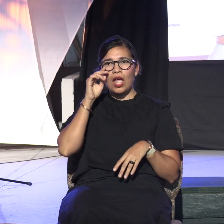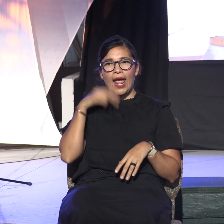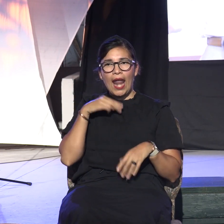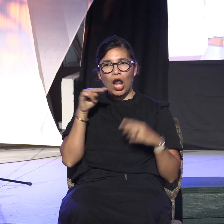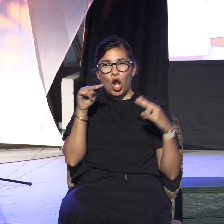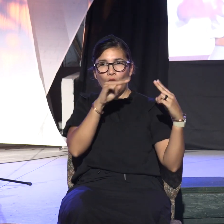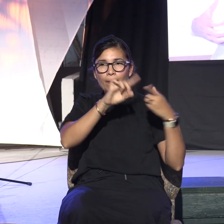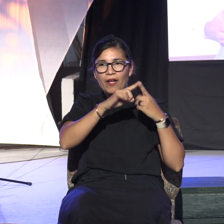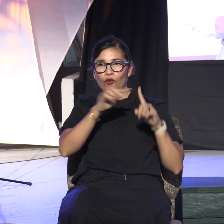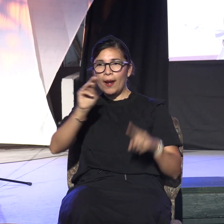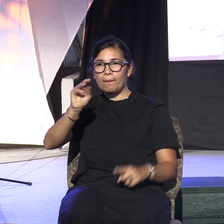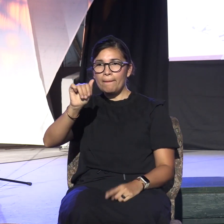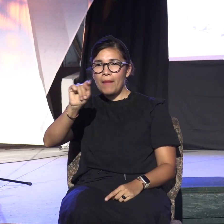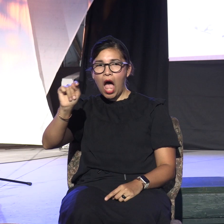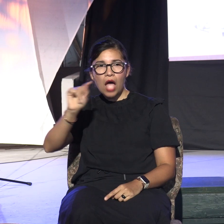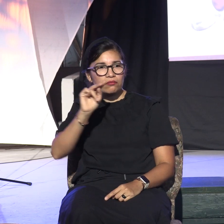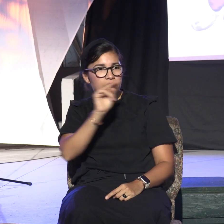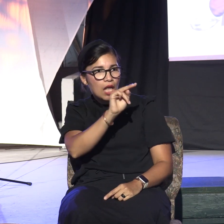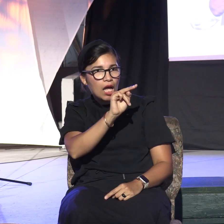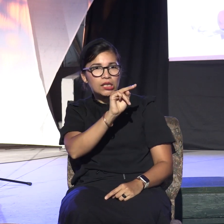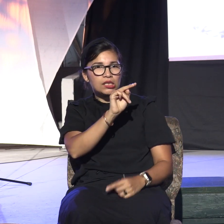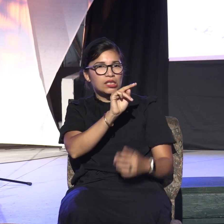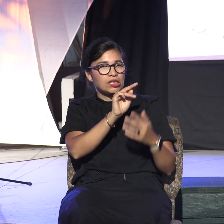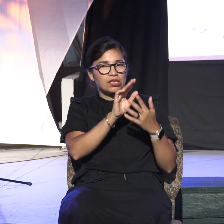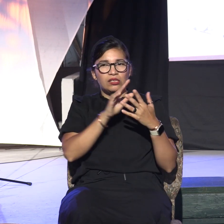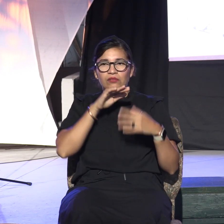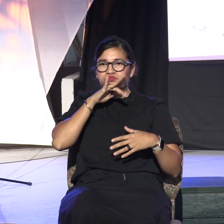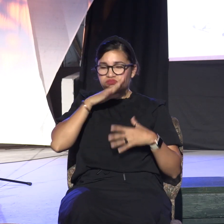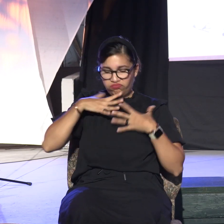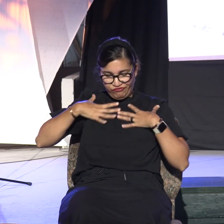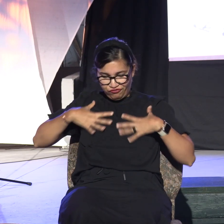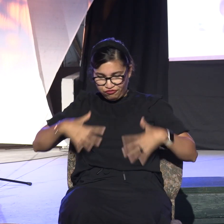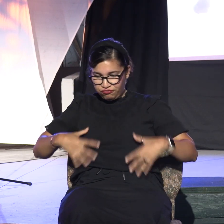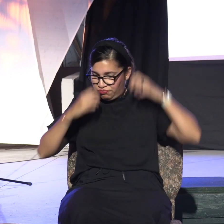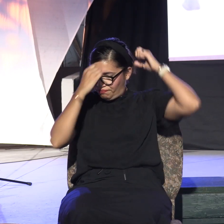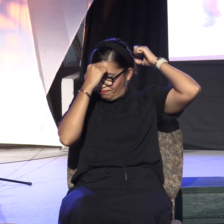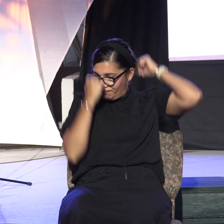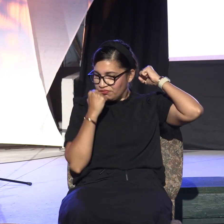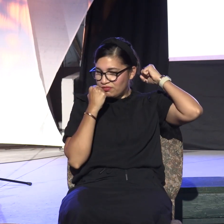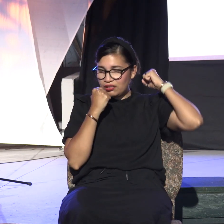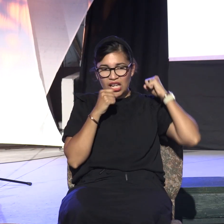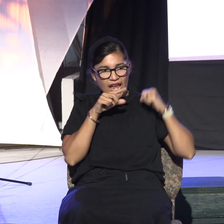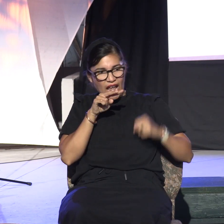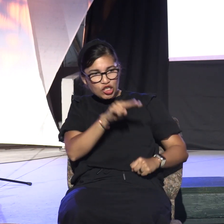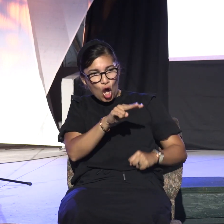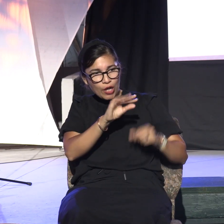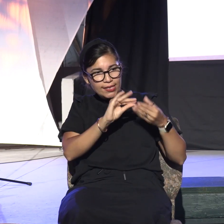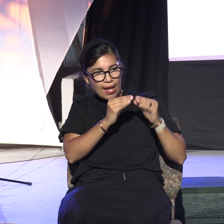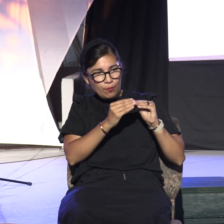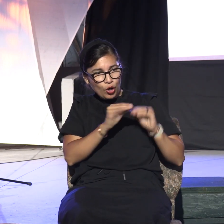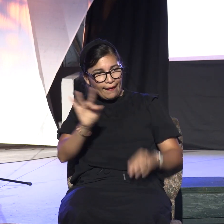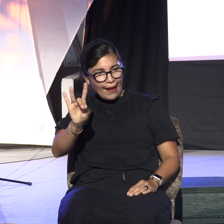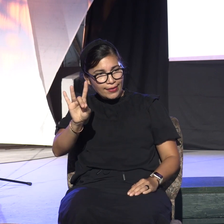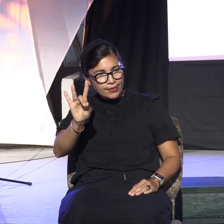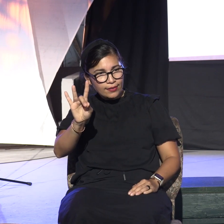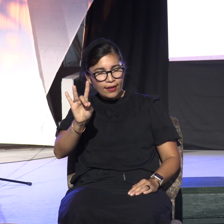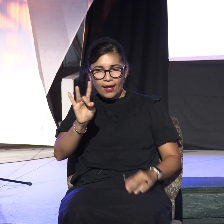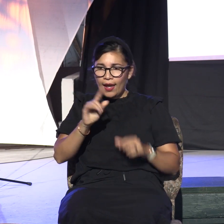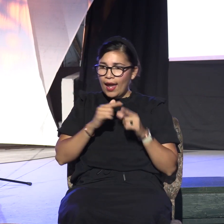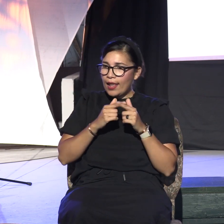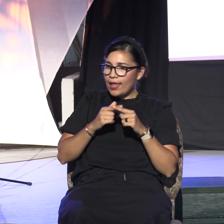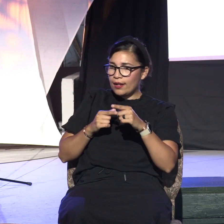and then right next to him, my good friend Paul, number 7, and I just